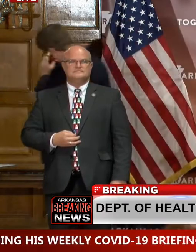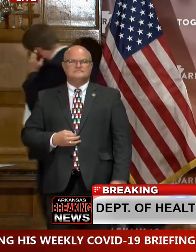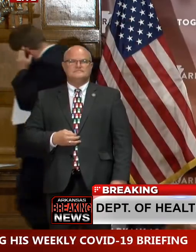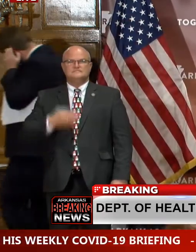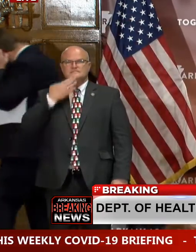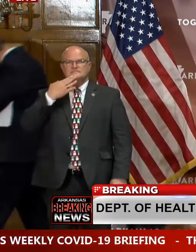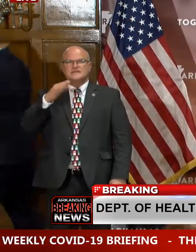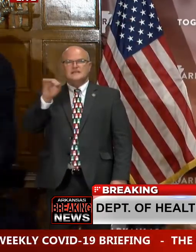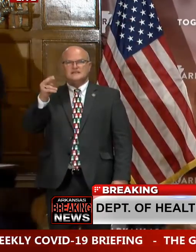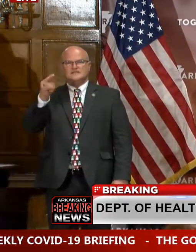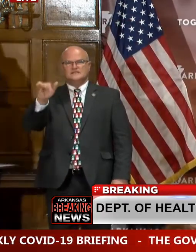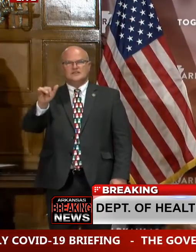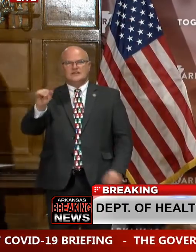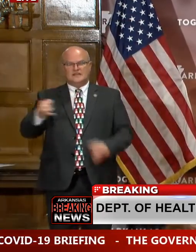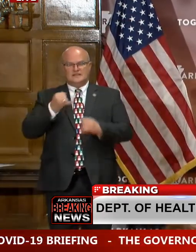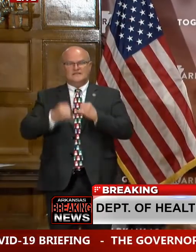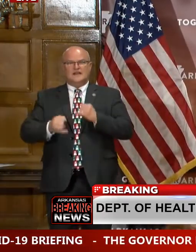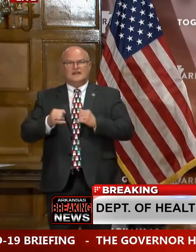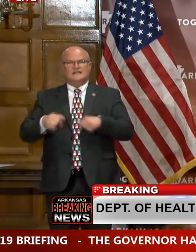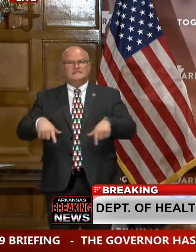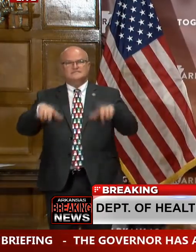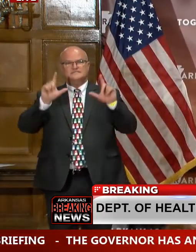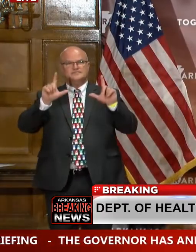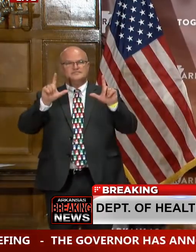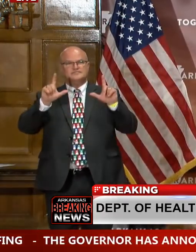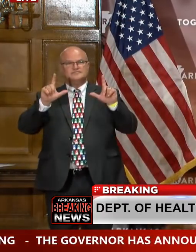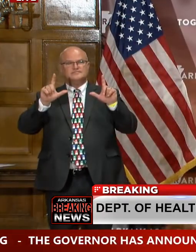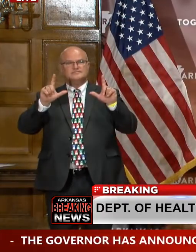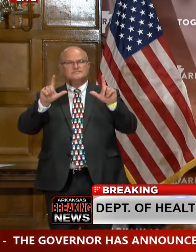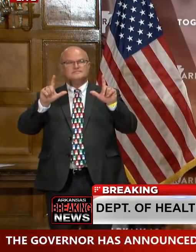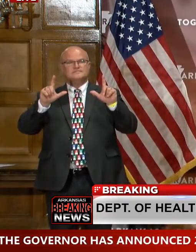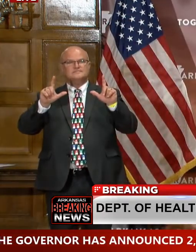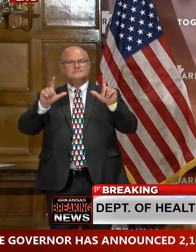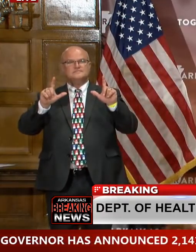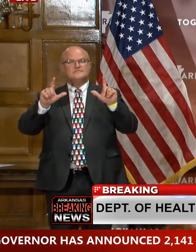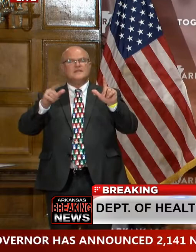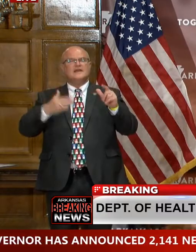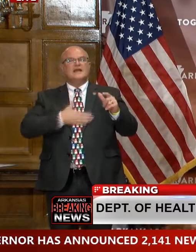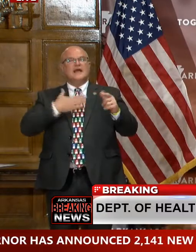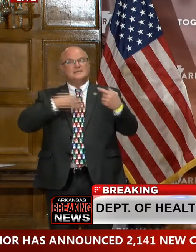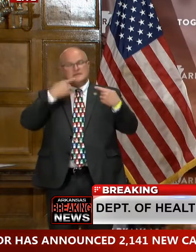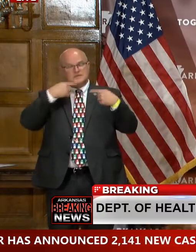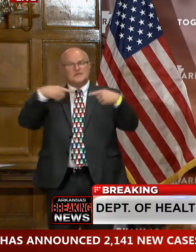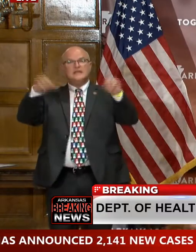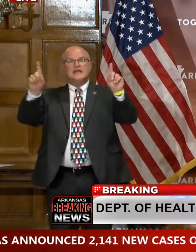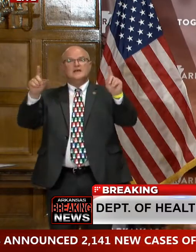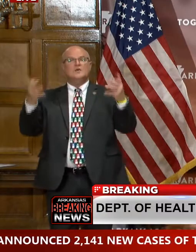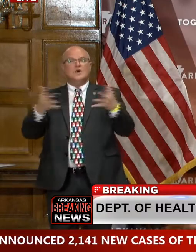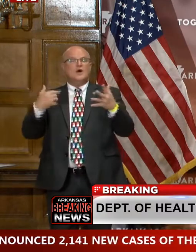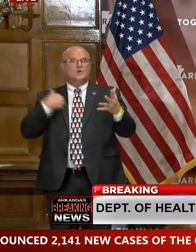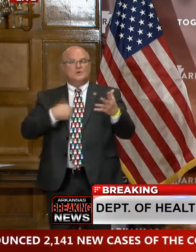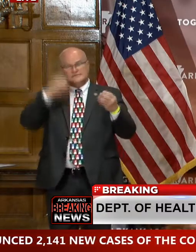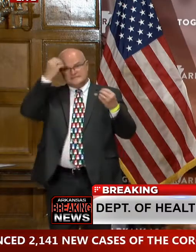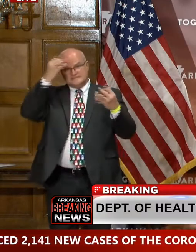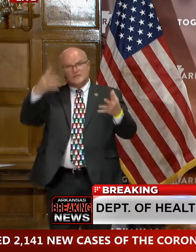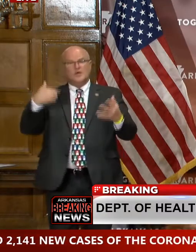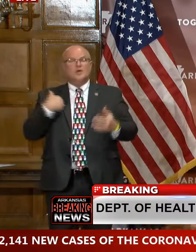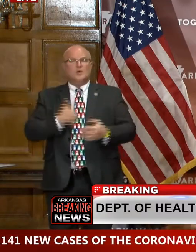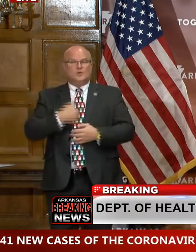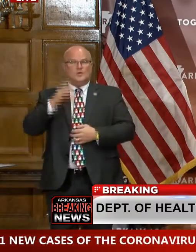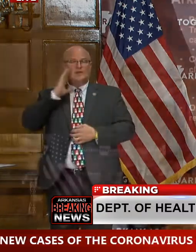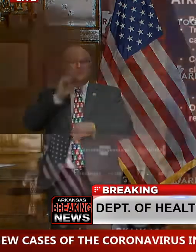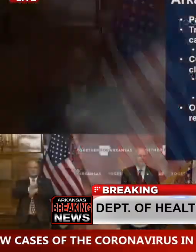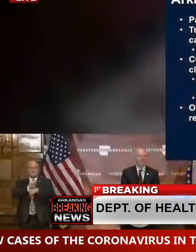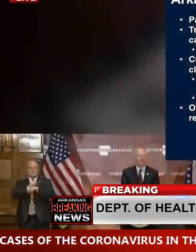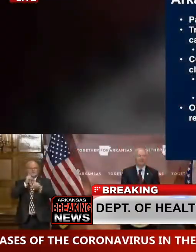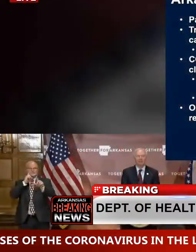Thank you, Johnny. And finally, if you could put up the next slide, I'm pleased to announce that what we indicated we were going to